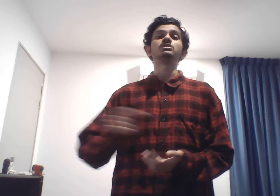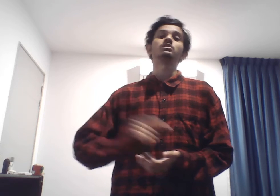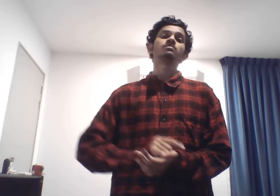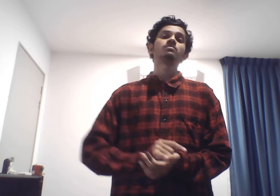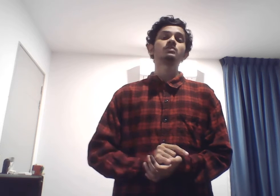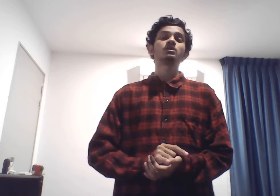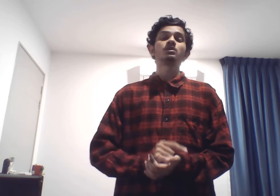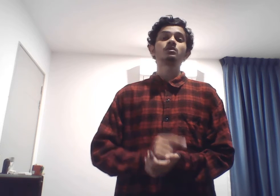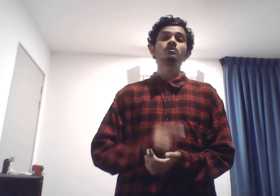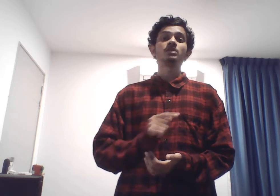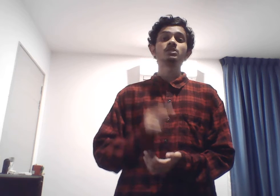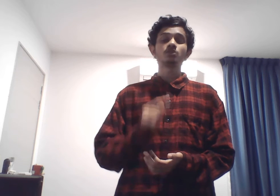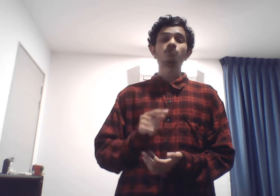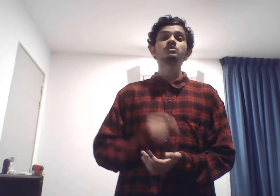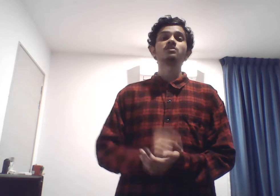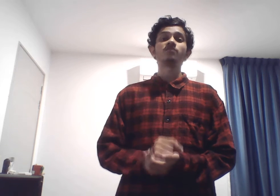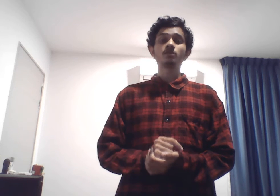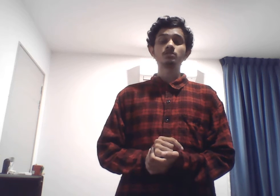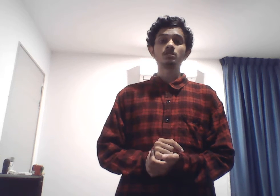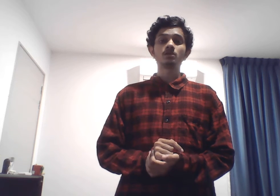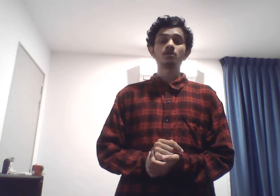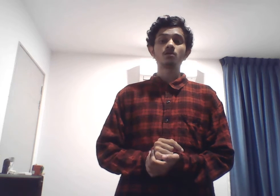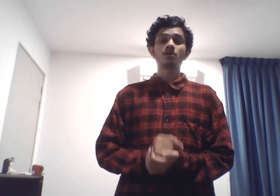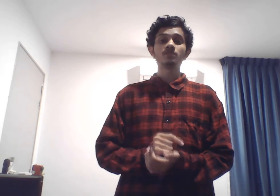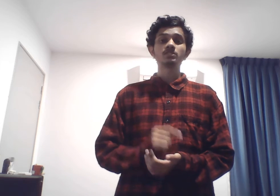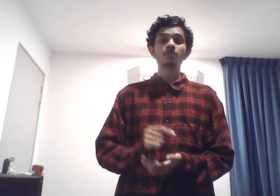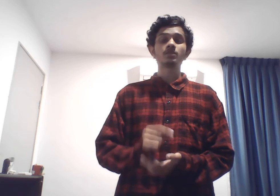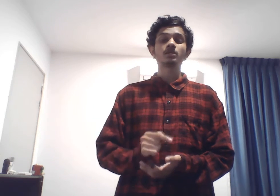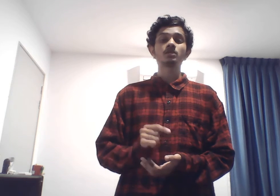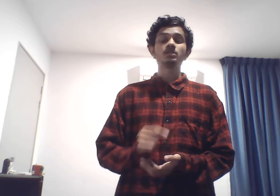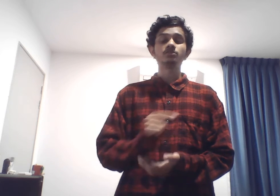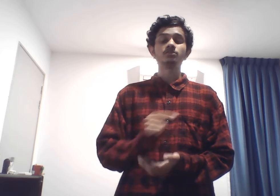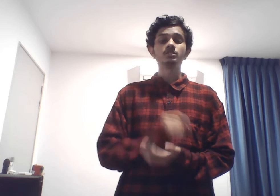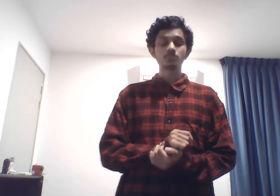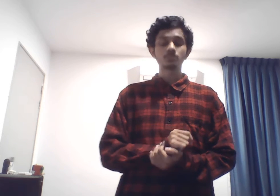procedure. This shows the frequency of this happening in these regions.